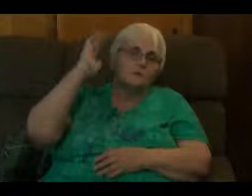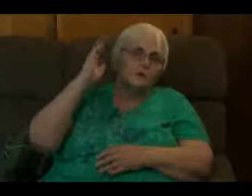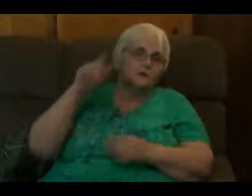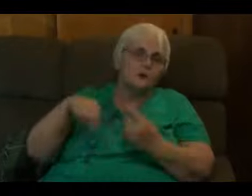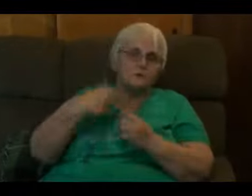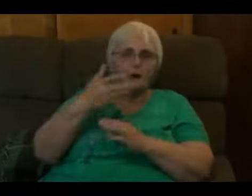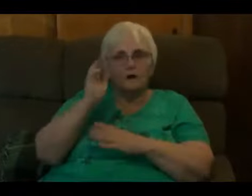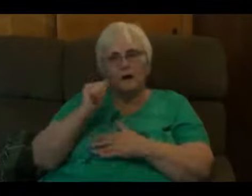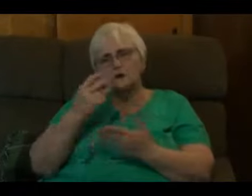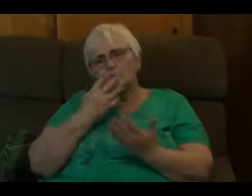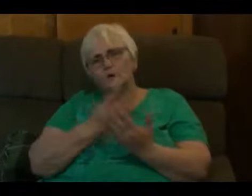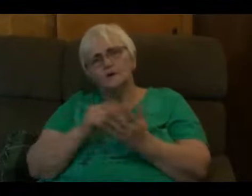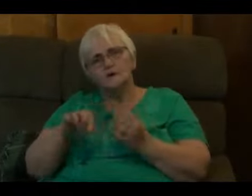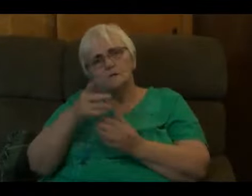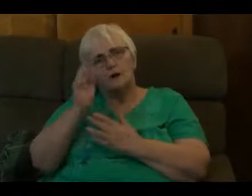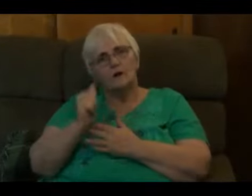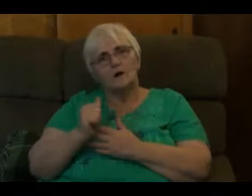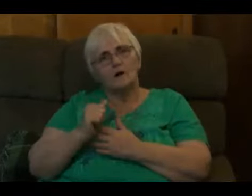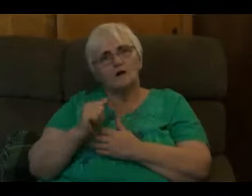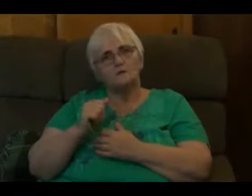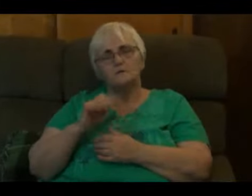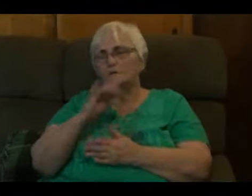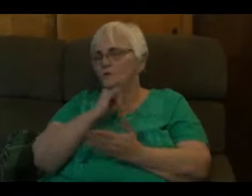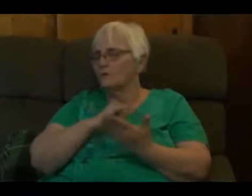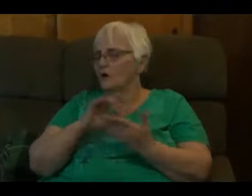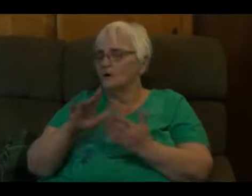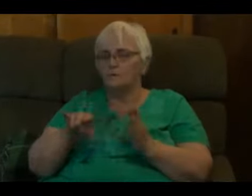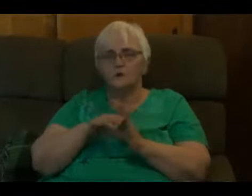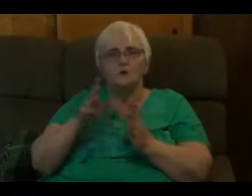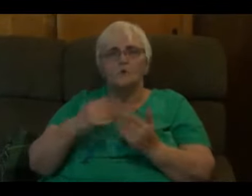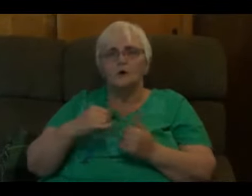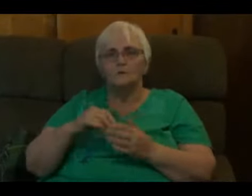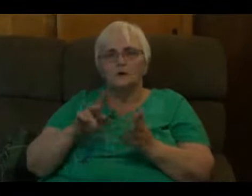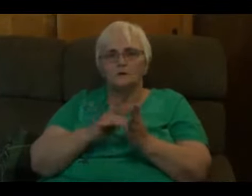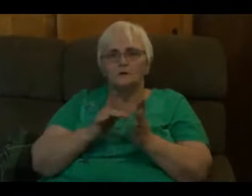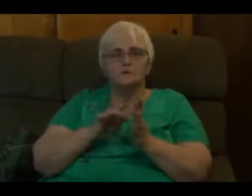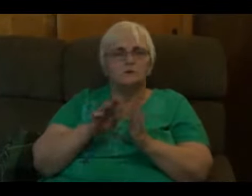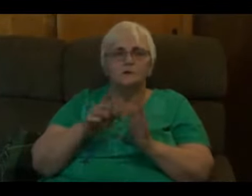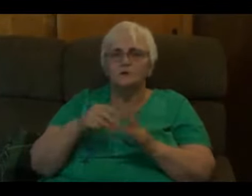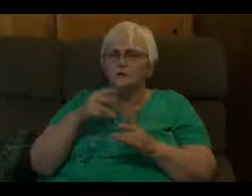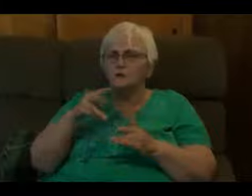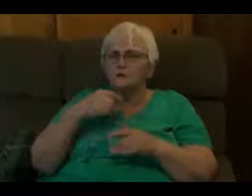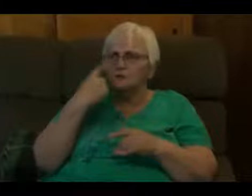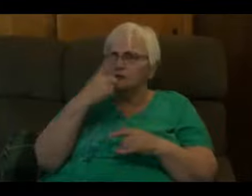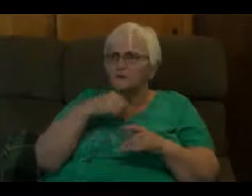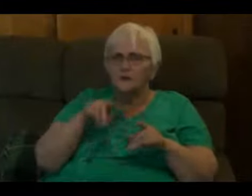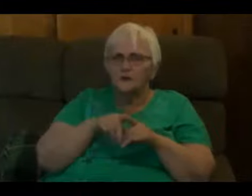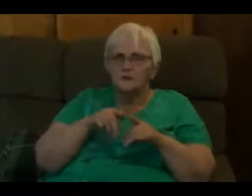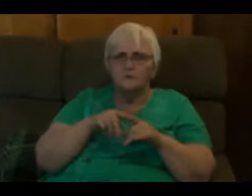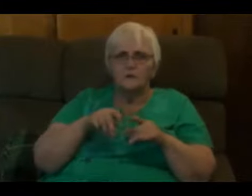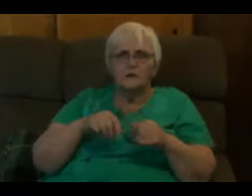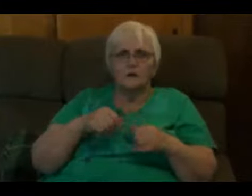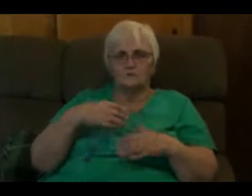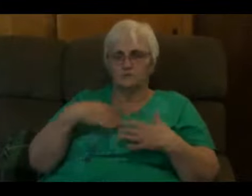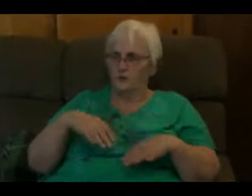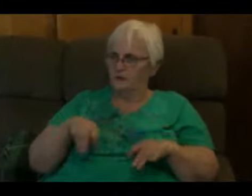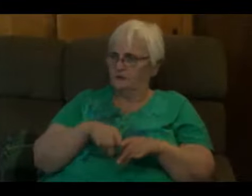you can witness about God, you can draw the pictures you want about what Jesus looks like. Amen. You can, you know, dress like, up like